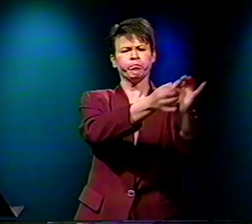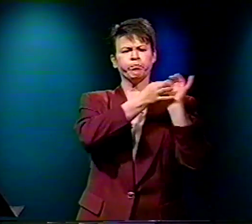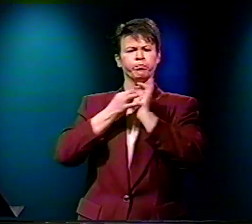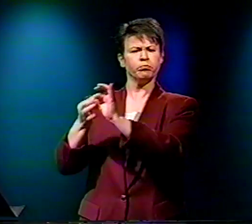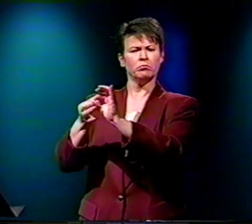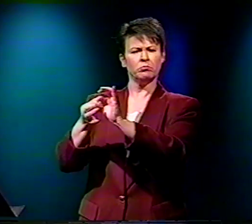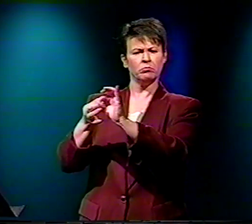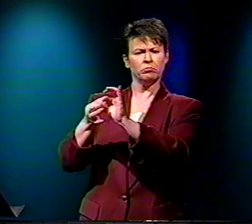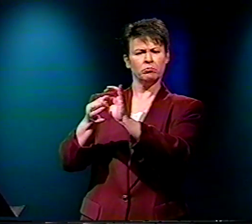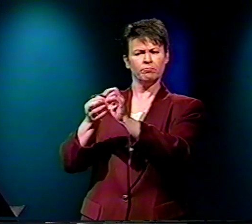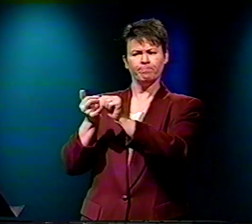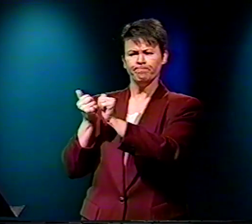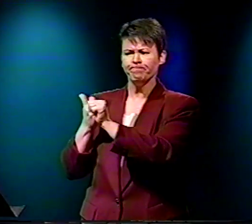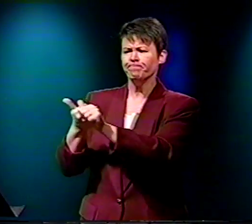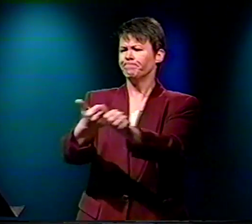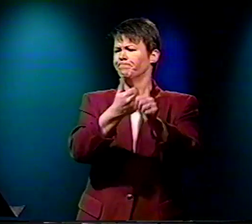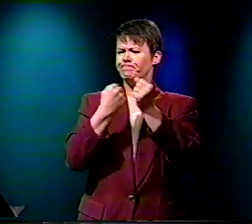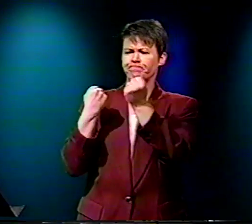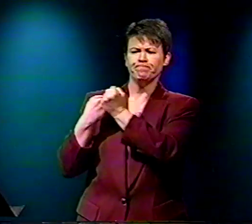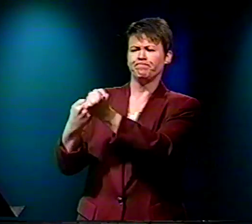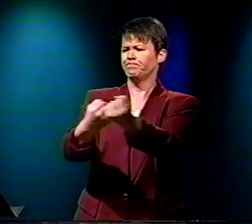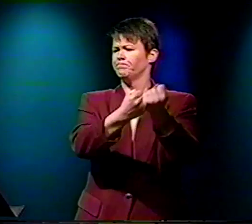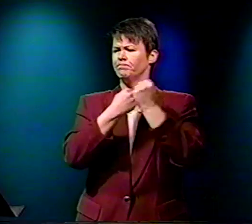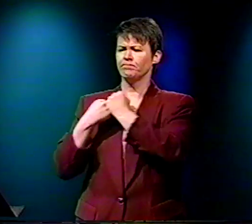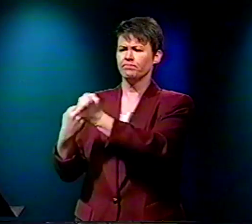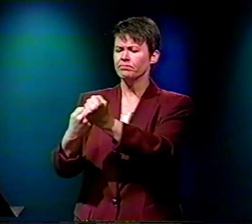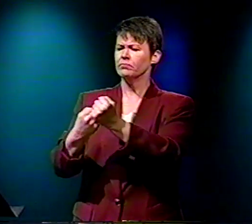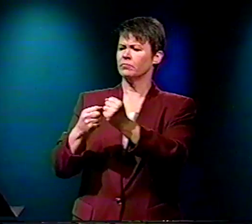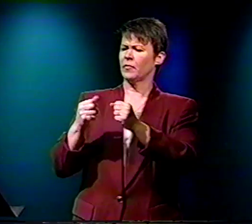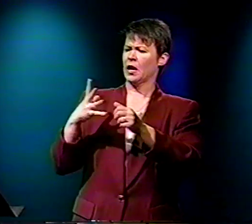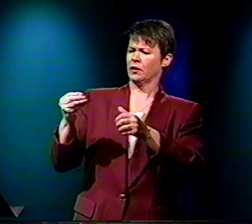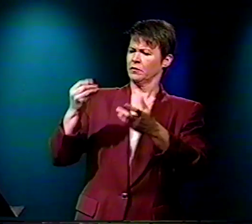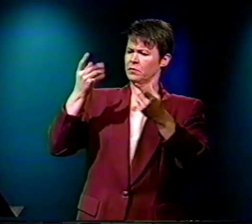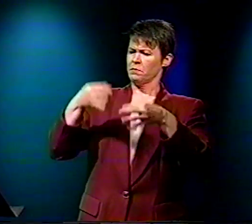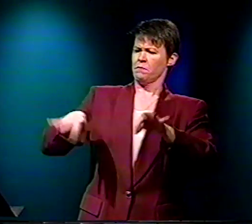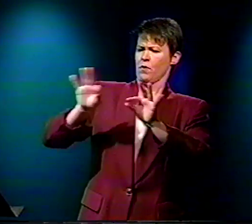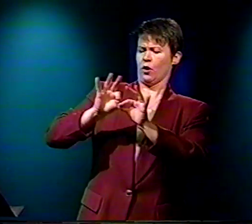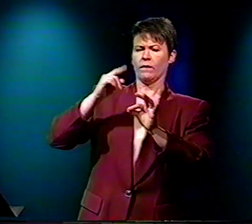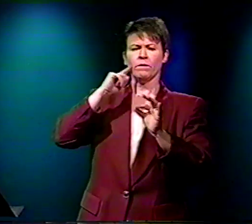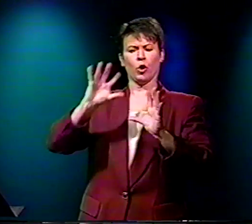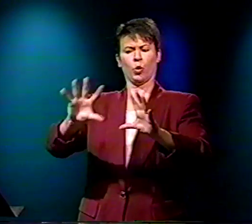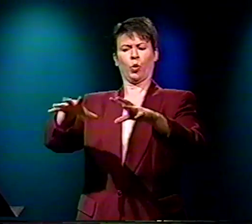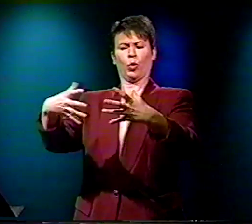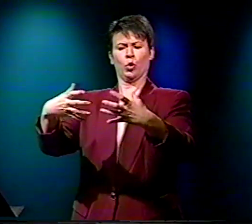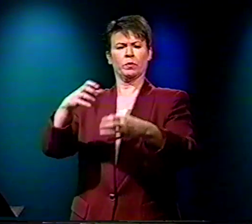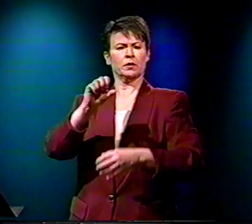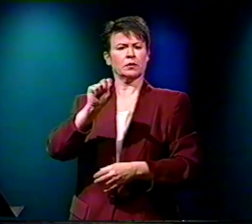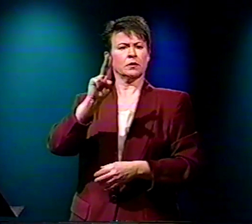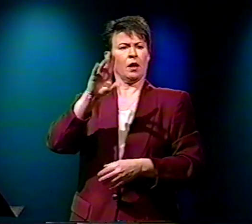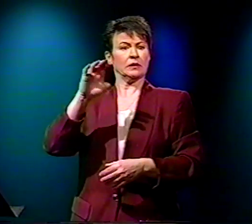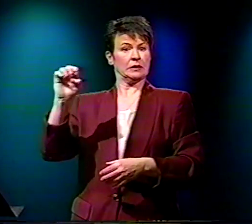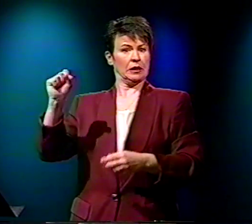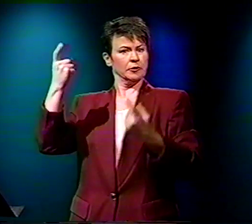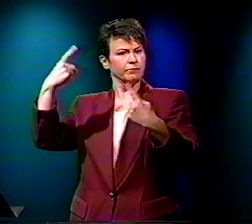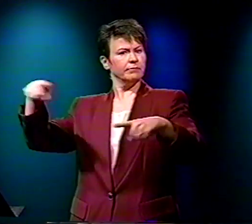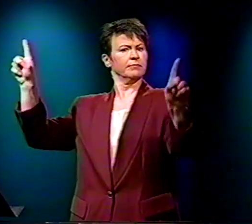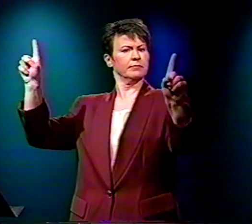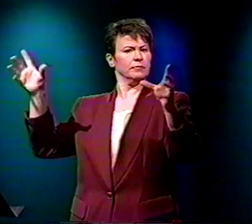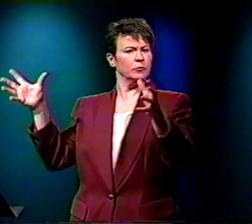the deaf community, group success, supporting one another, and that what is valued is that the